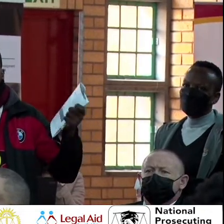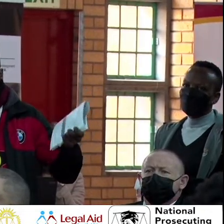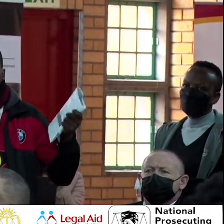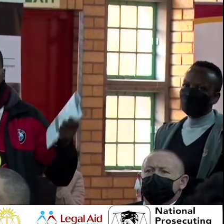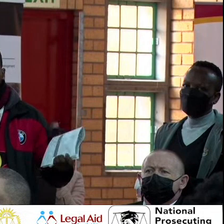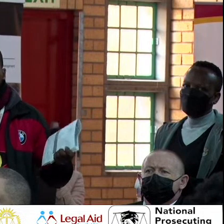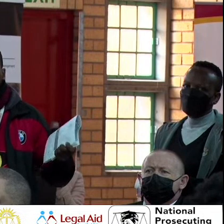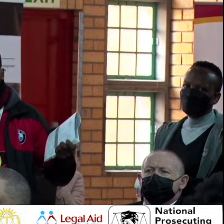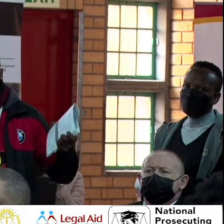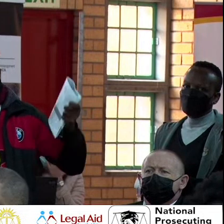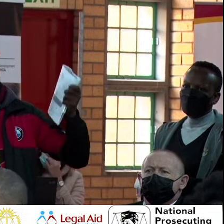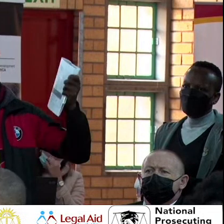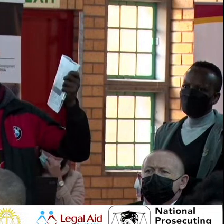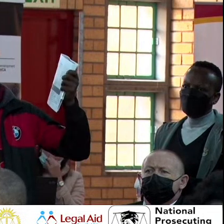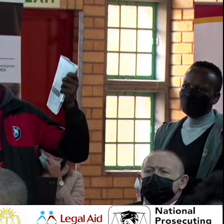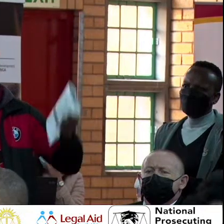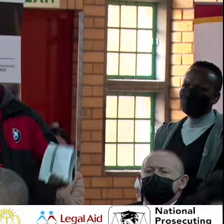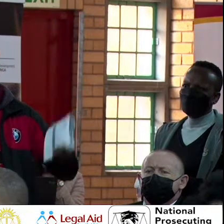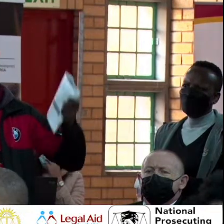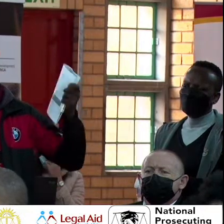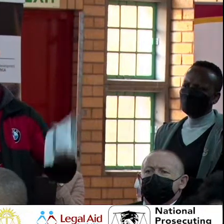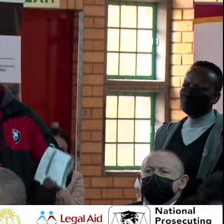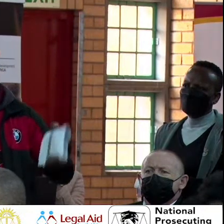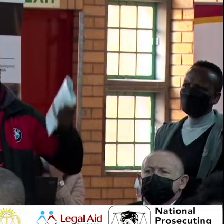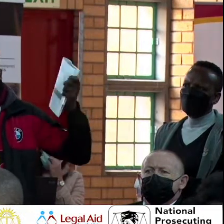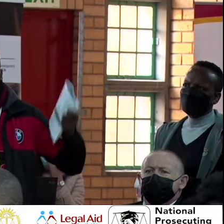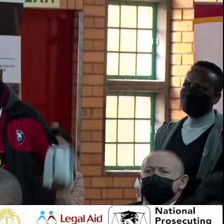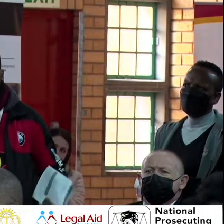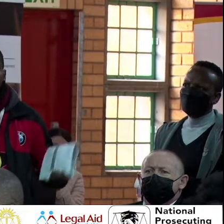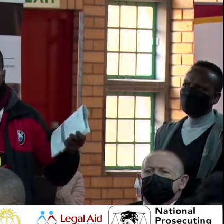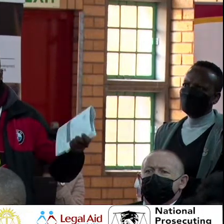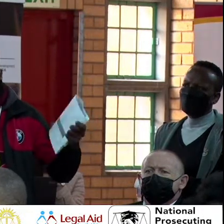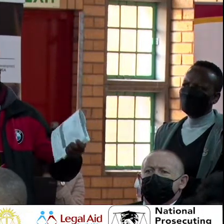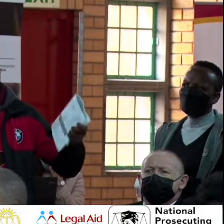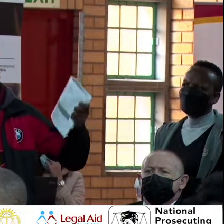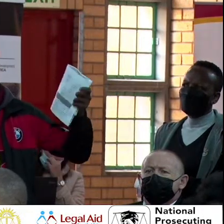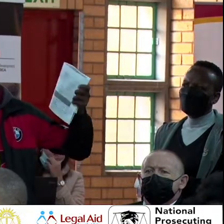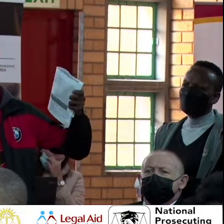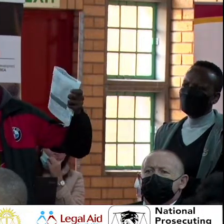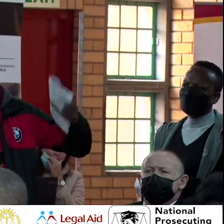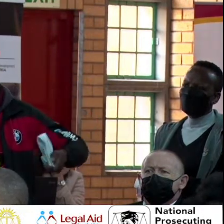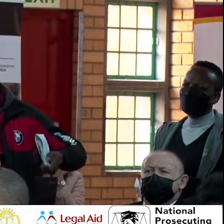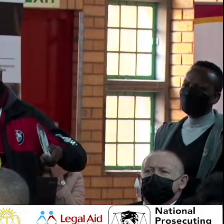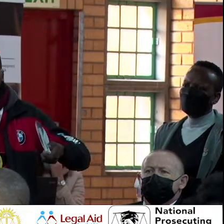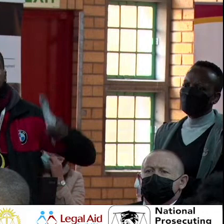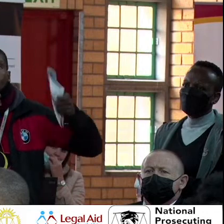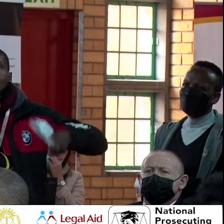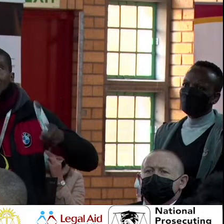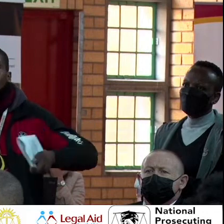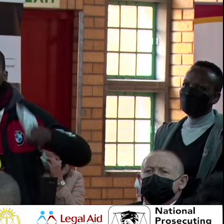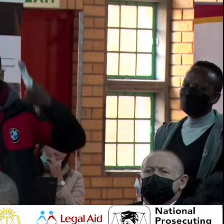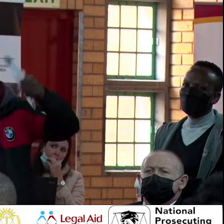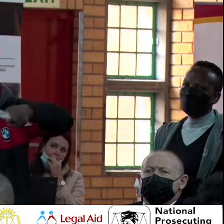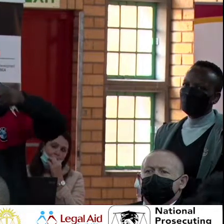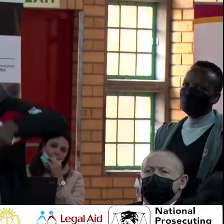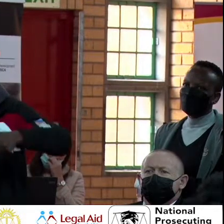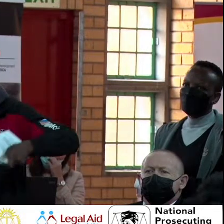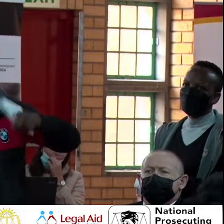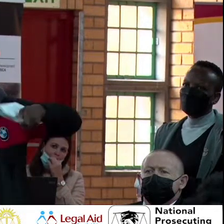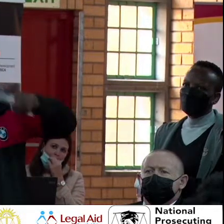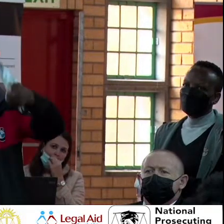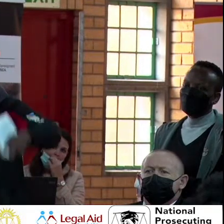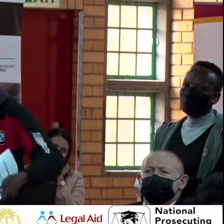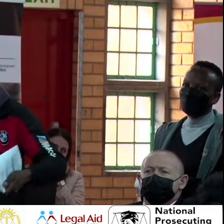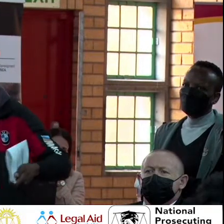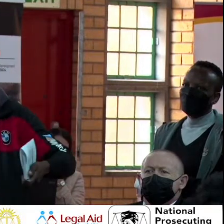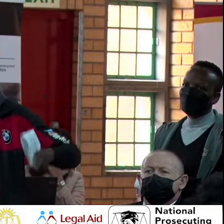president, Jacob Zuma, is fighting all what he wants because he believes that he's got a right to fight the cases